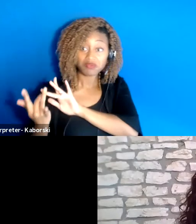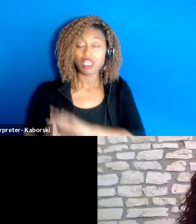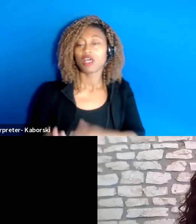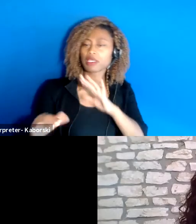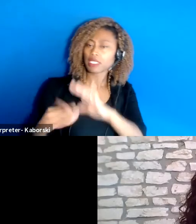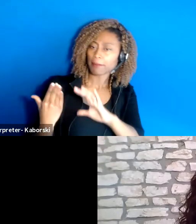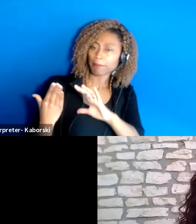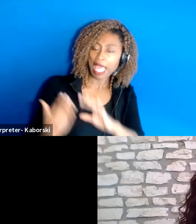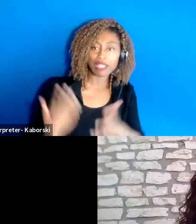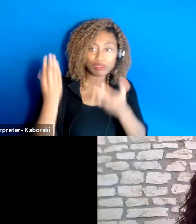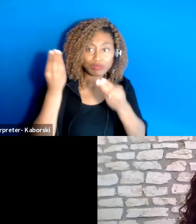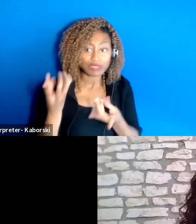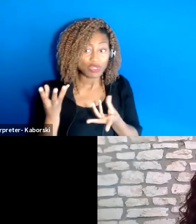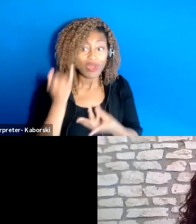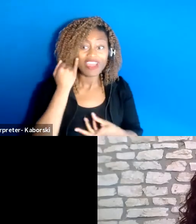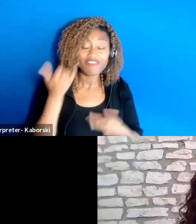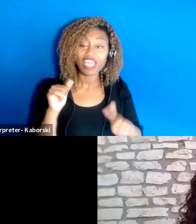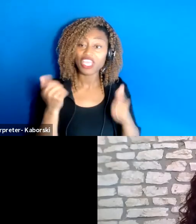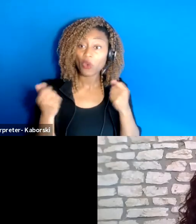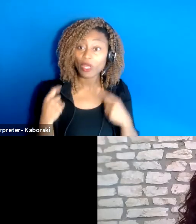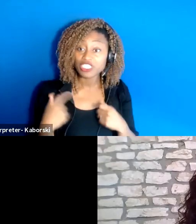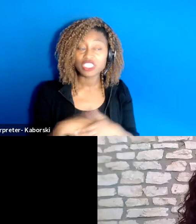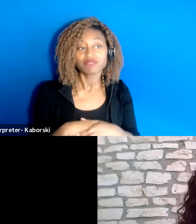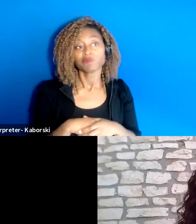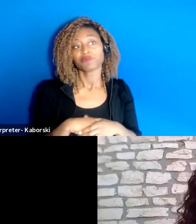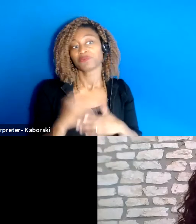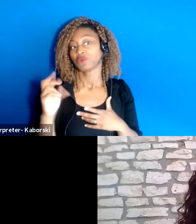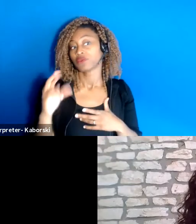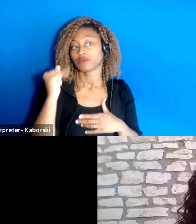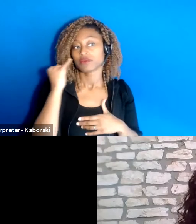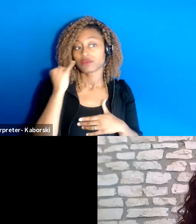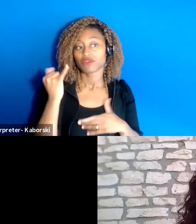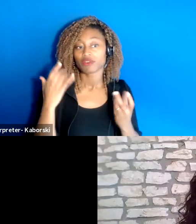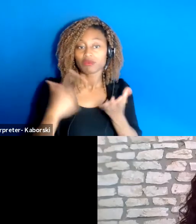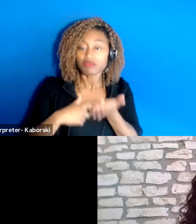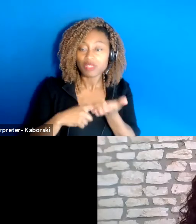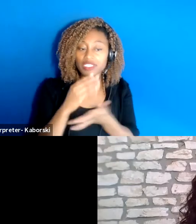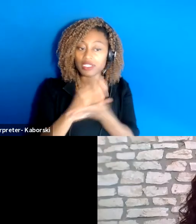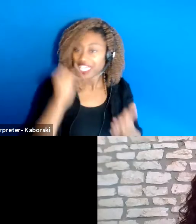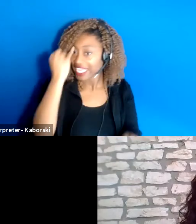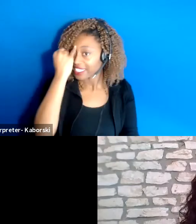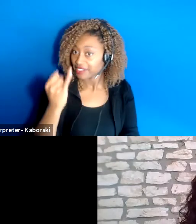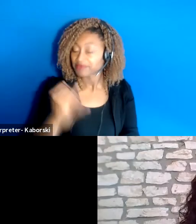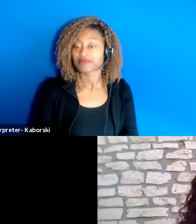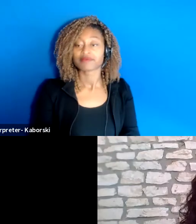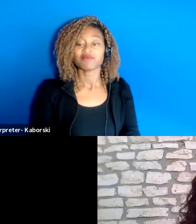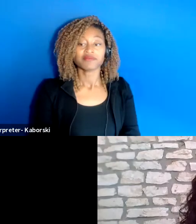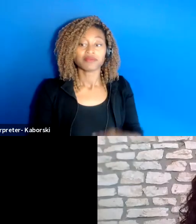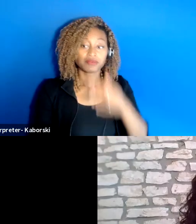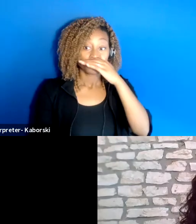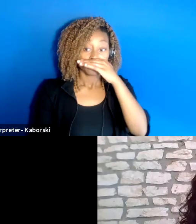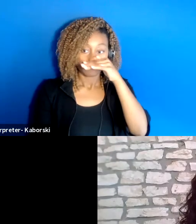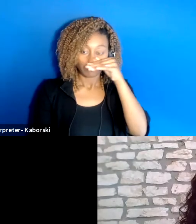email. Let us know if you have any questions or just want to talk out some ideas. I think